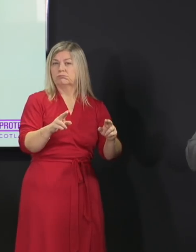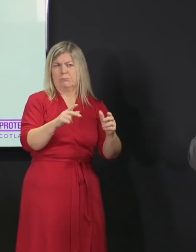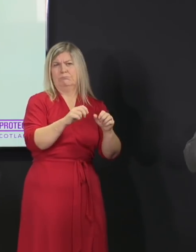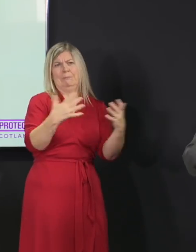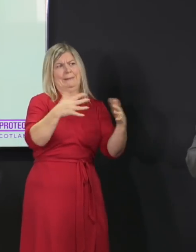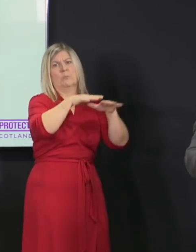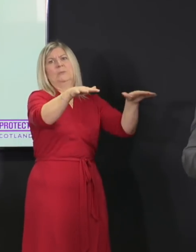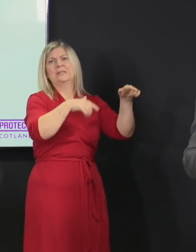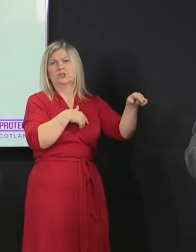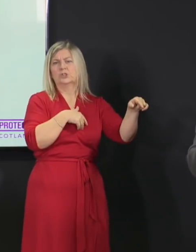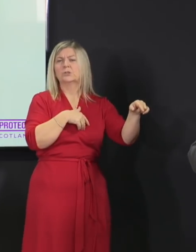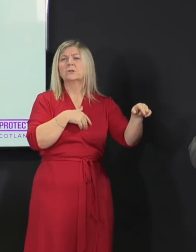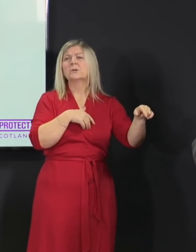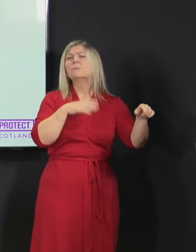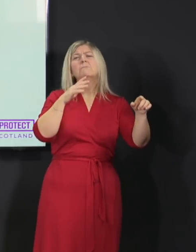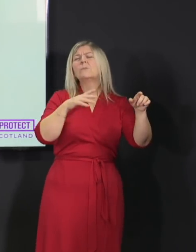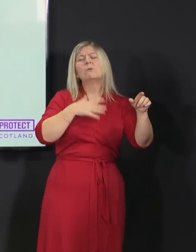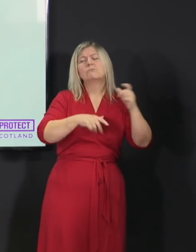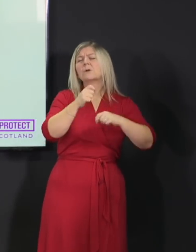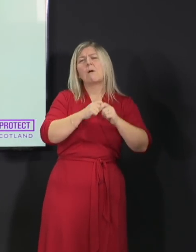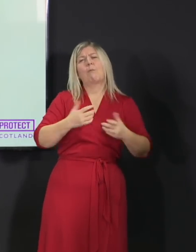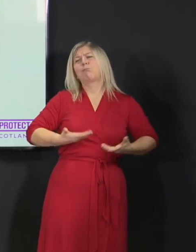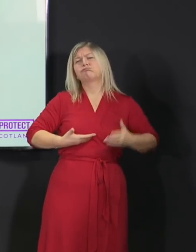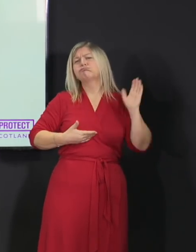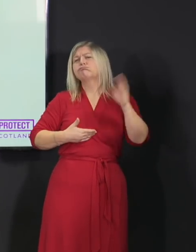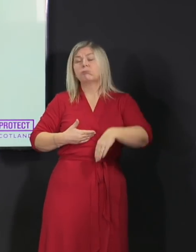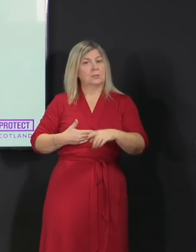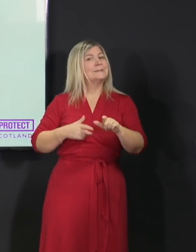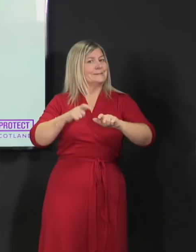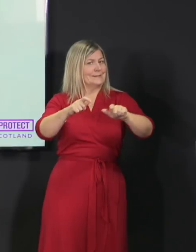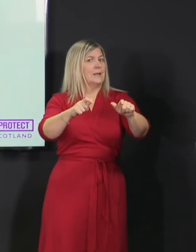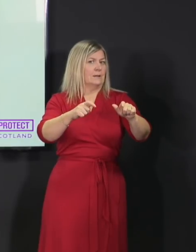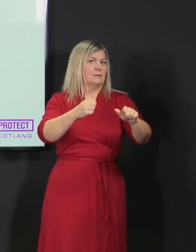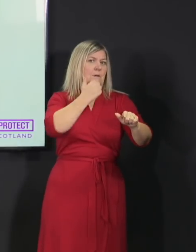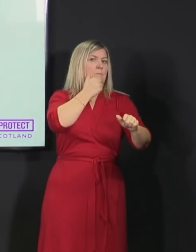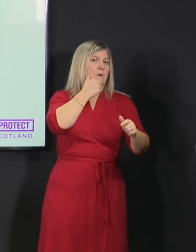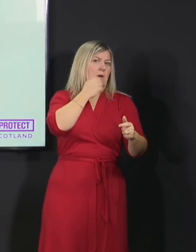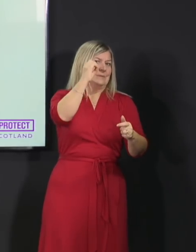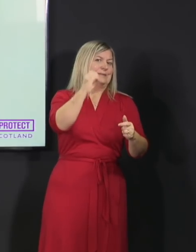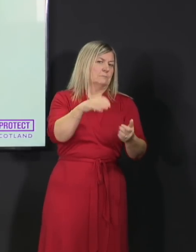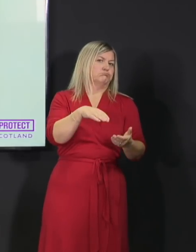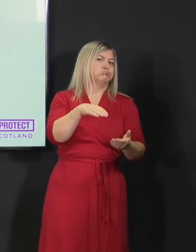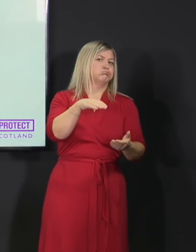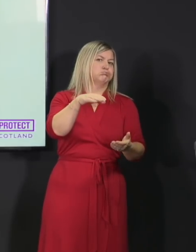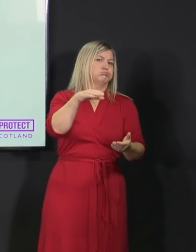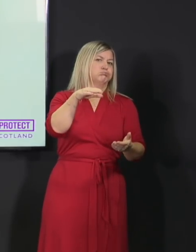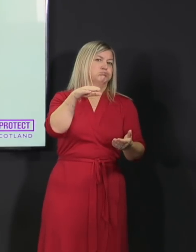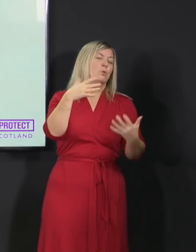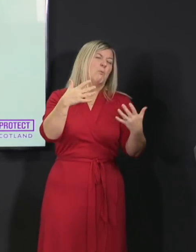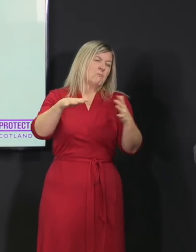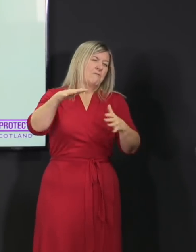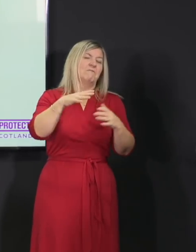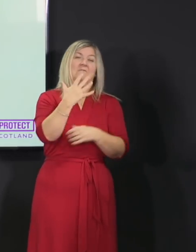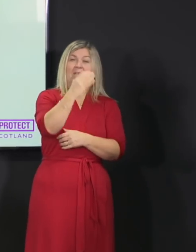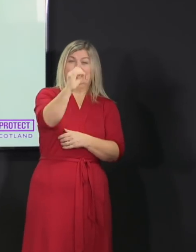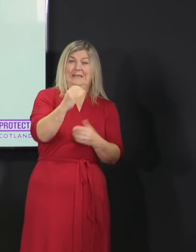well. But that's no reason to be complacent. It still, as you say, is around about the 5% mark, and it could change very, very quickly if we're not careful, if we take our eye